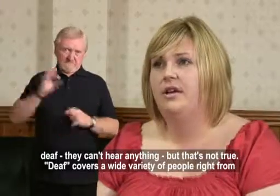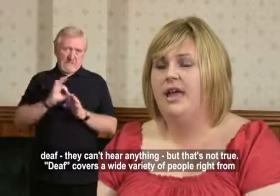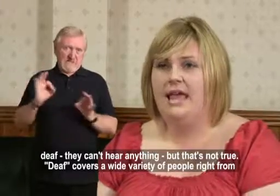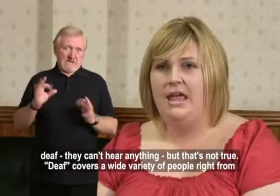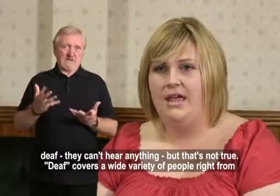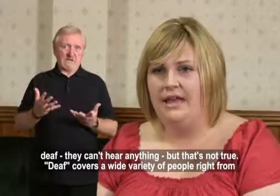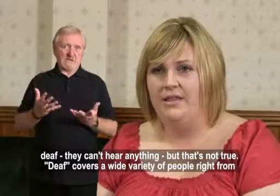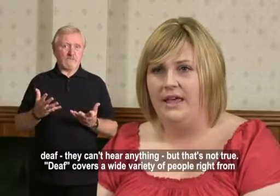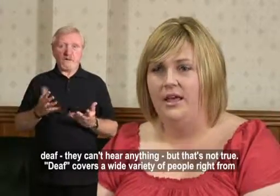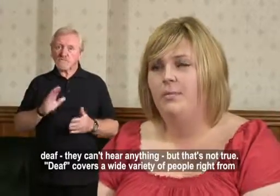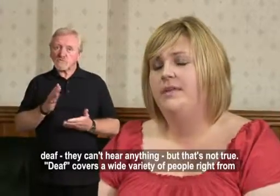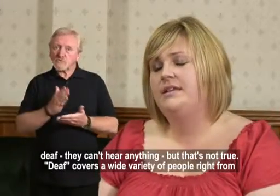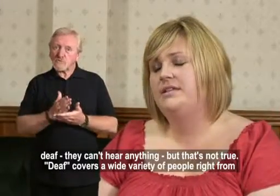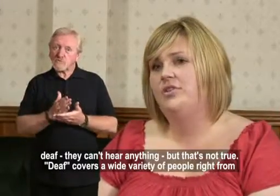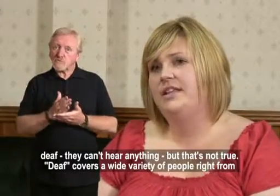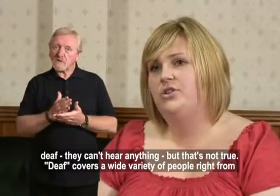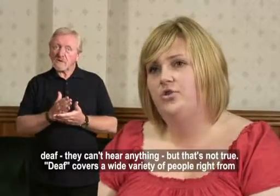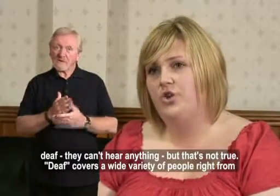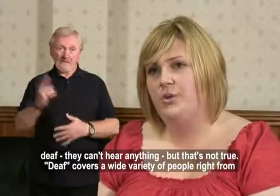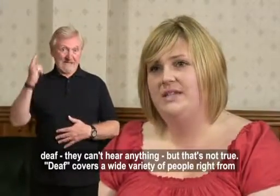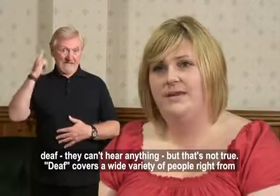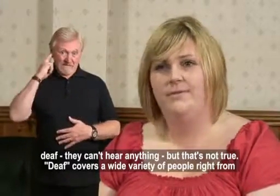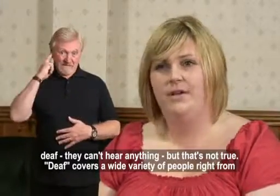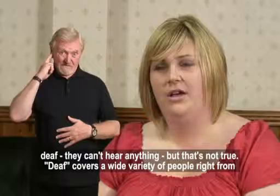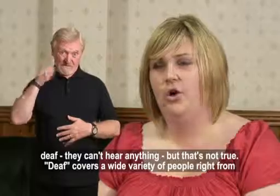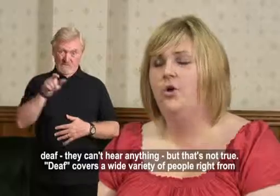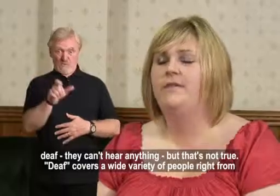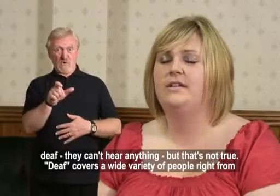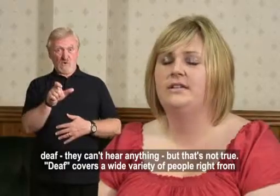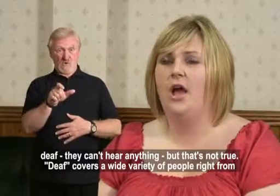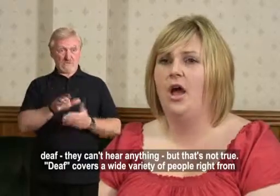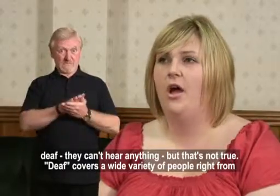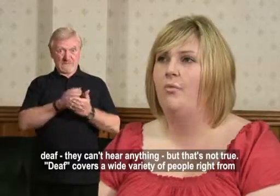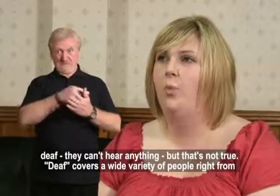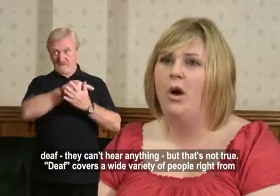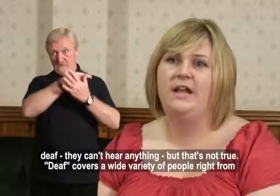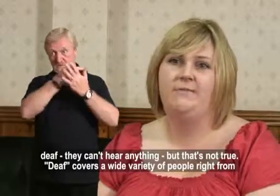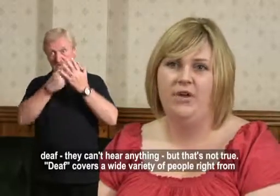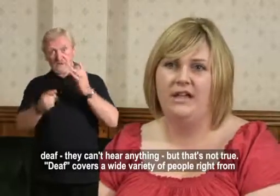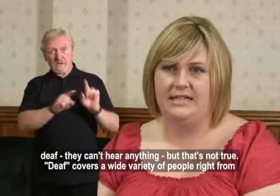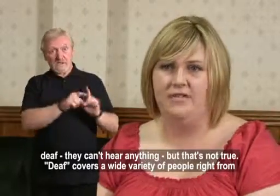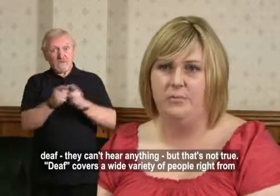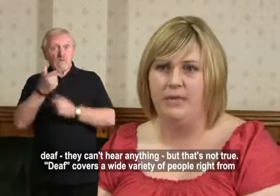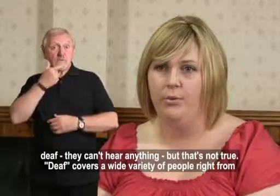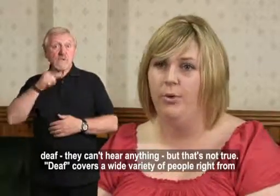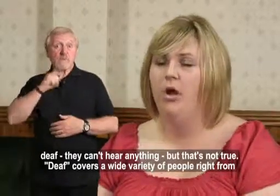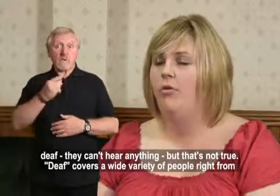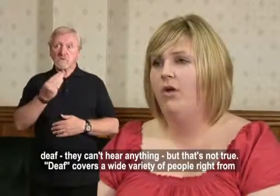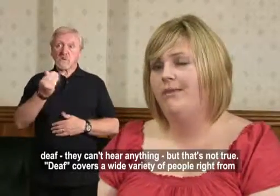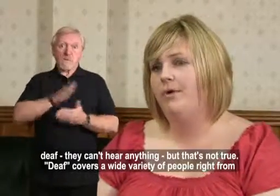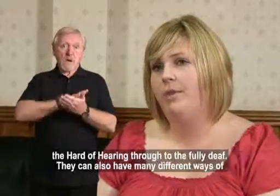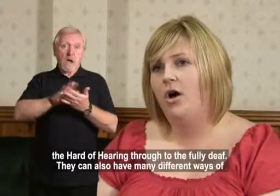can't hear anything, but that's not true. Deaf covers a wide variety of